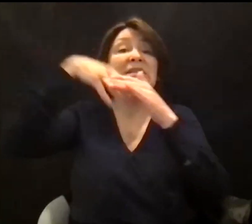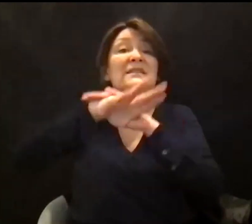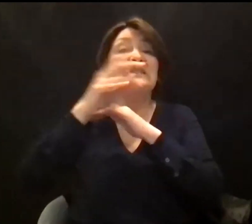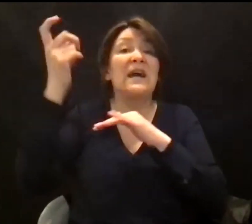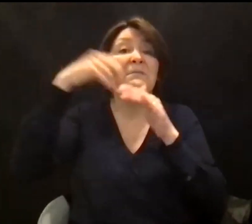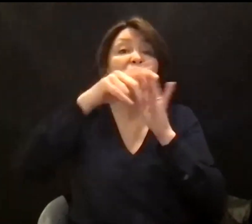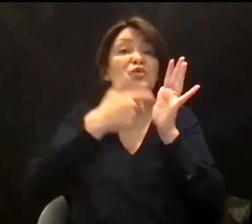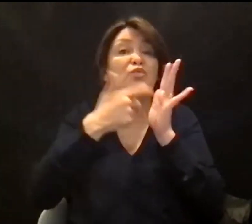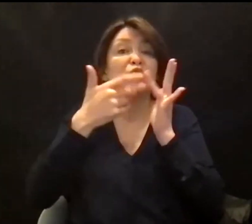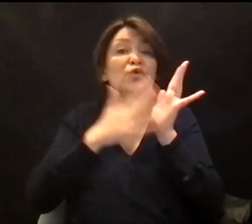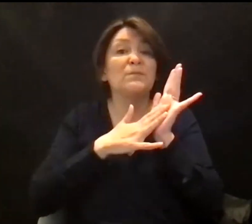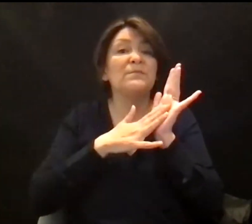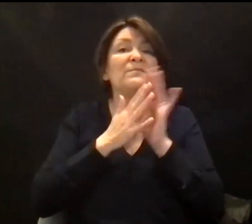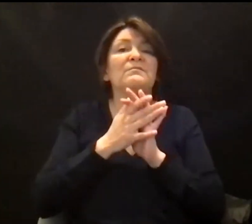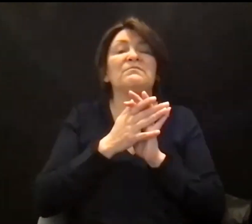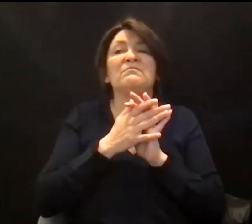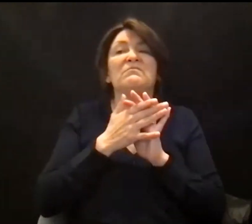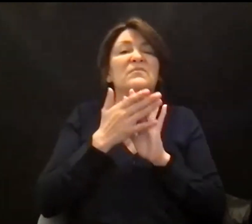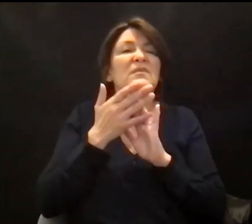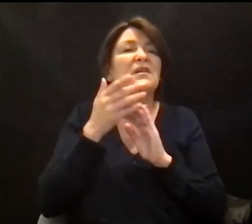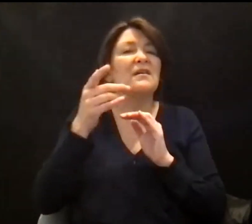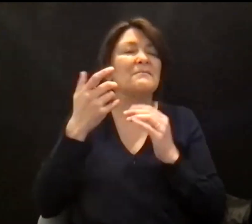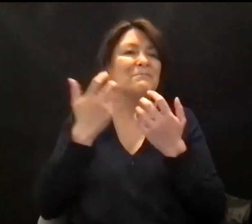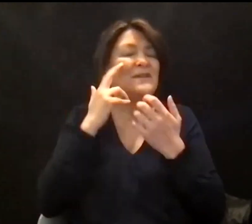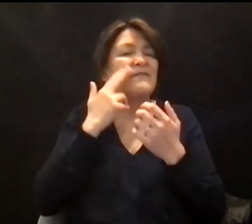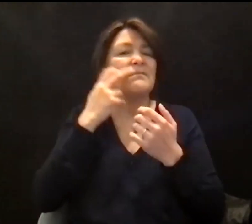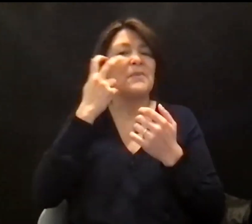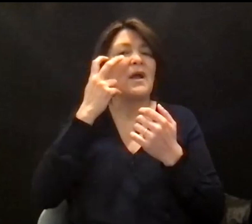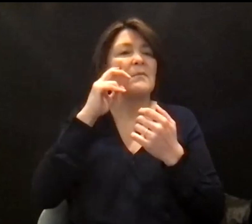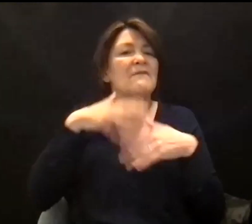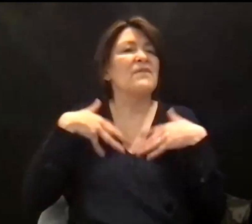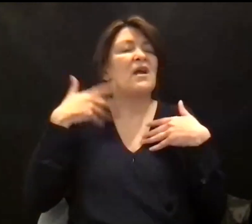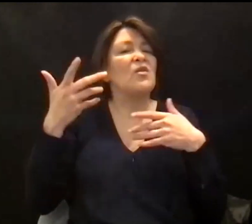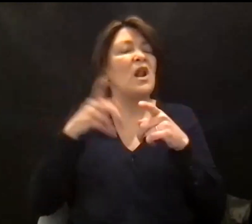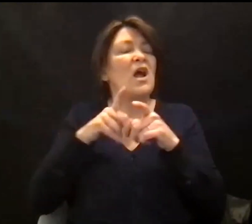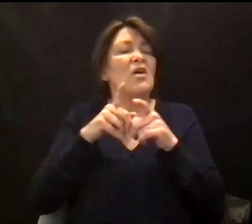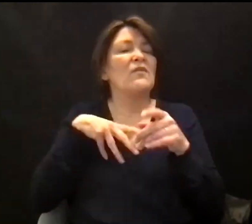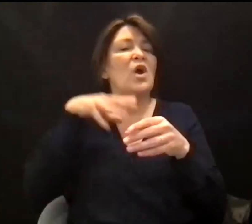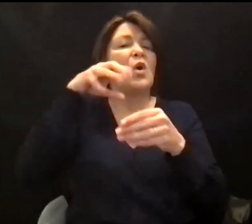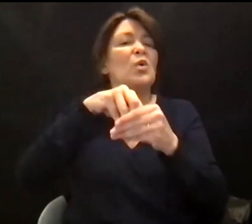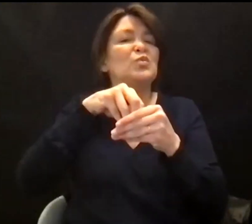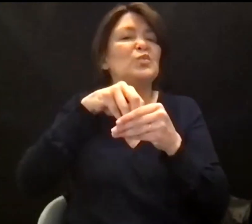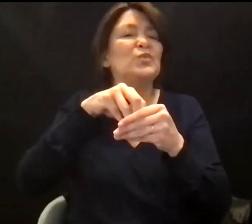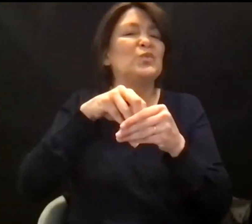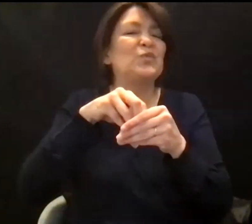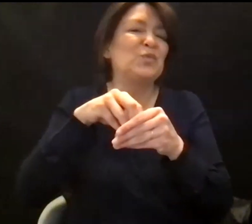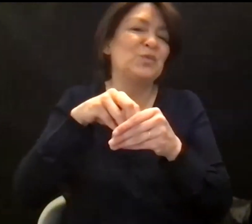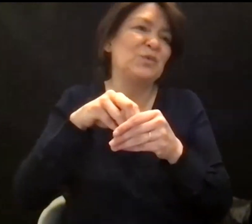often make deaf-blind people feel like they're not fully included. So it's important for the interpreter to give them that information.